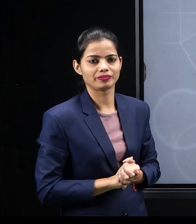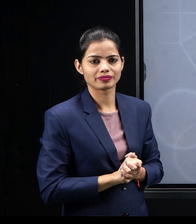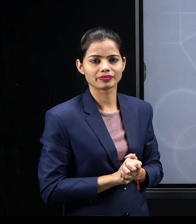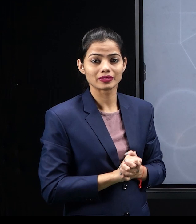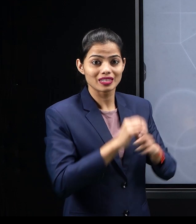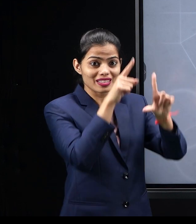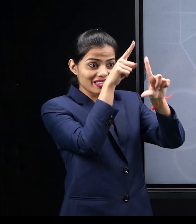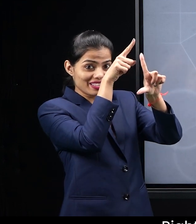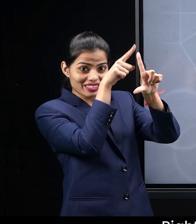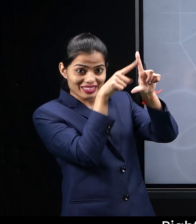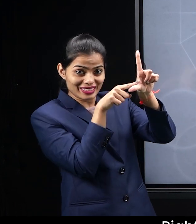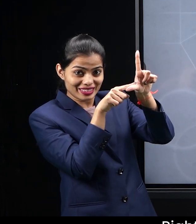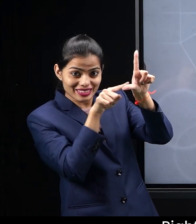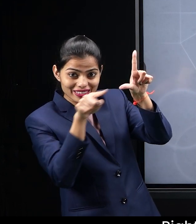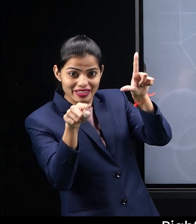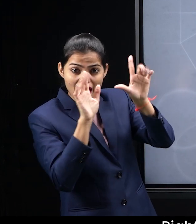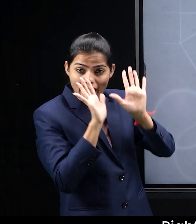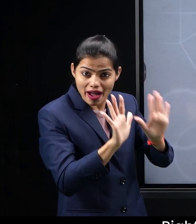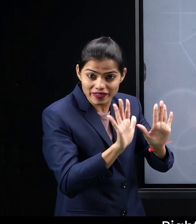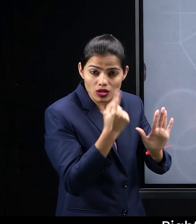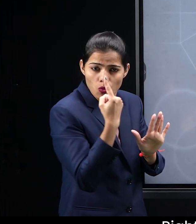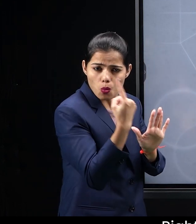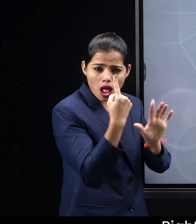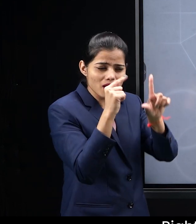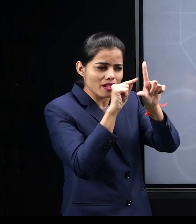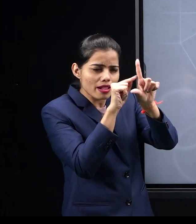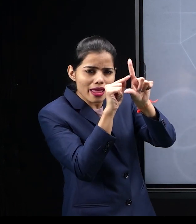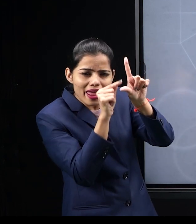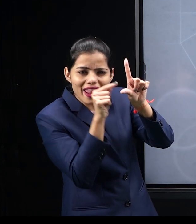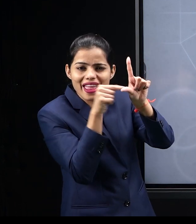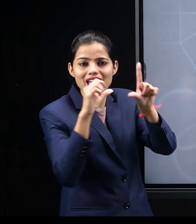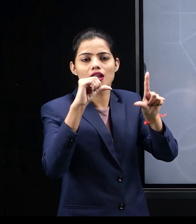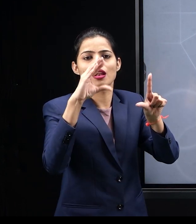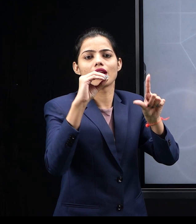Right triangles have one right angle of 90 degrees.